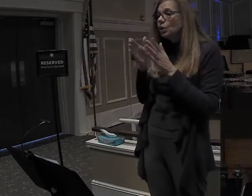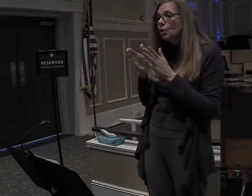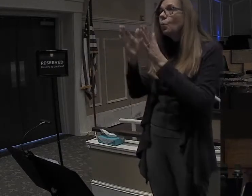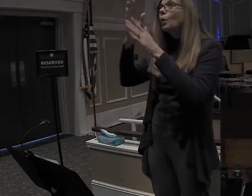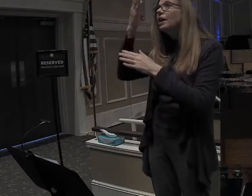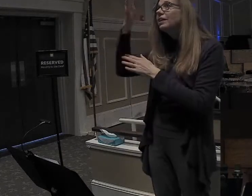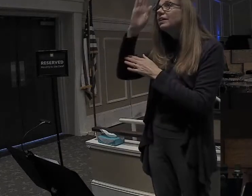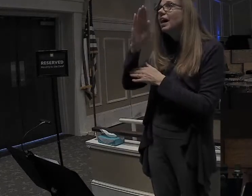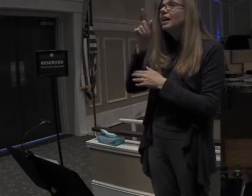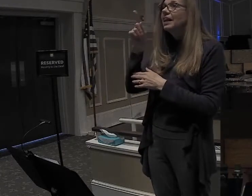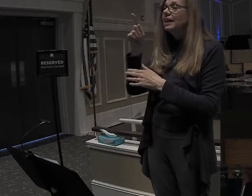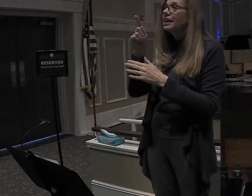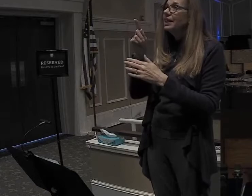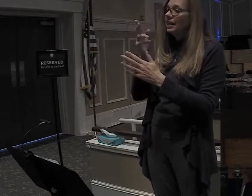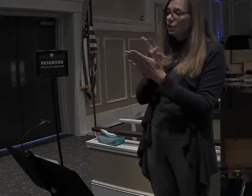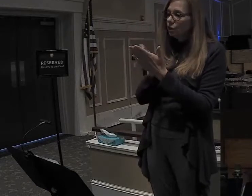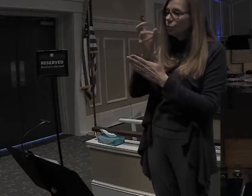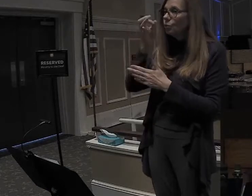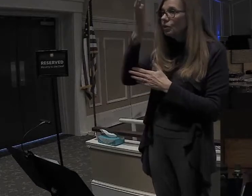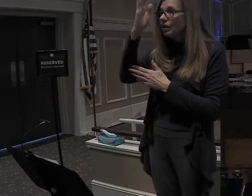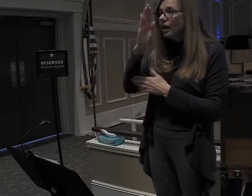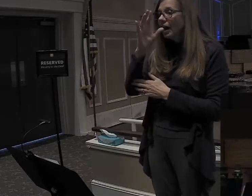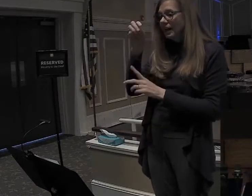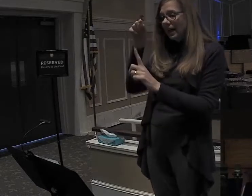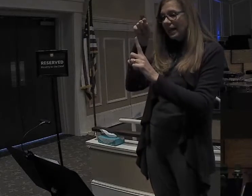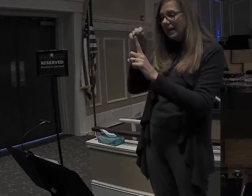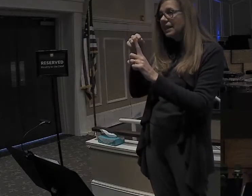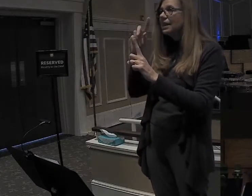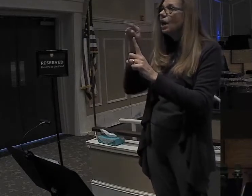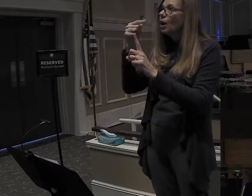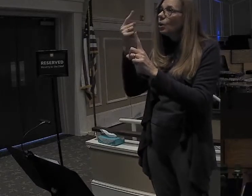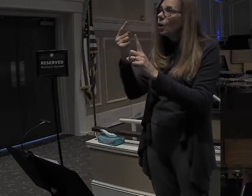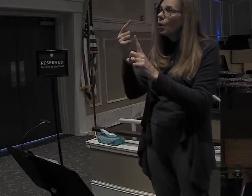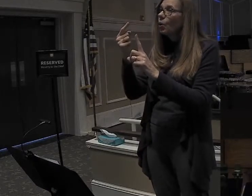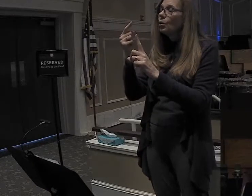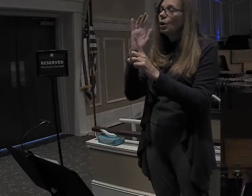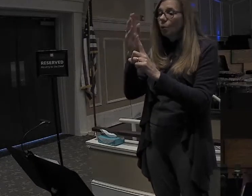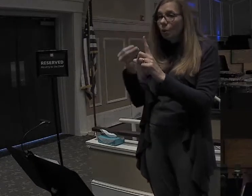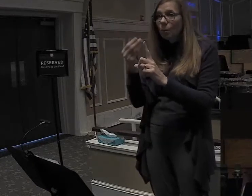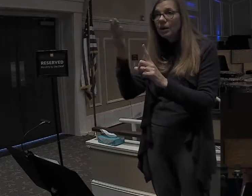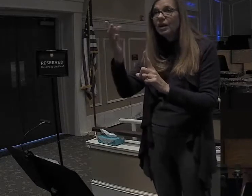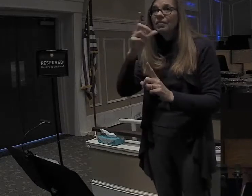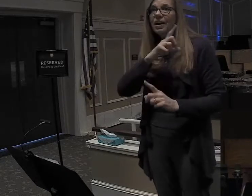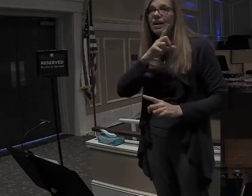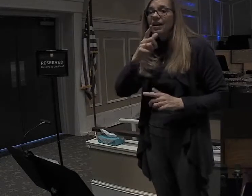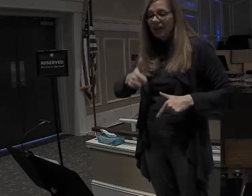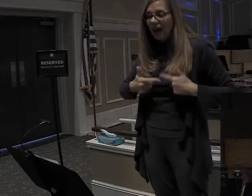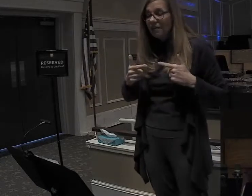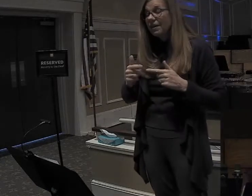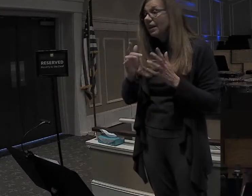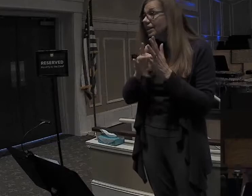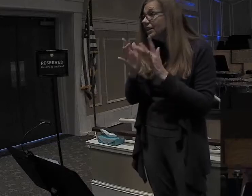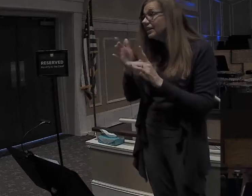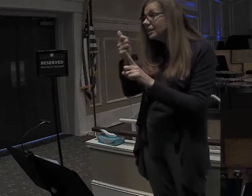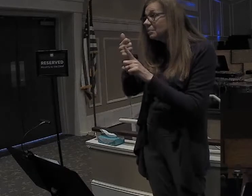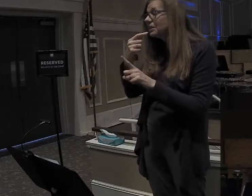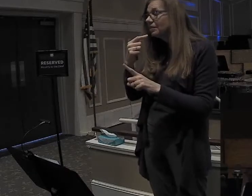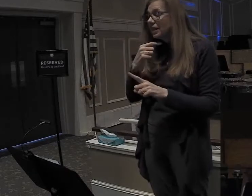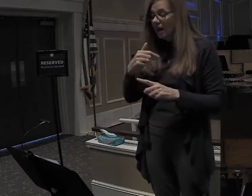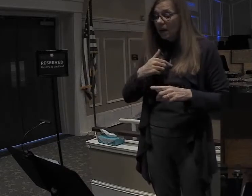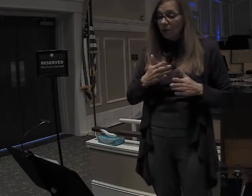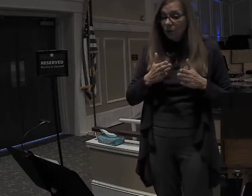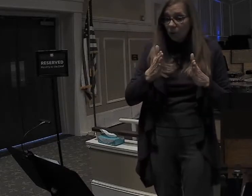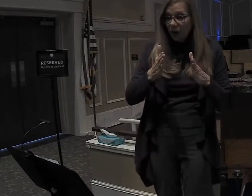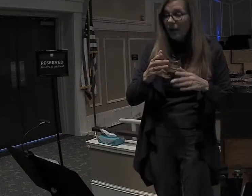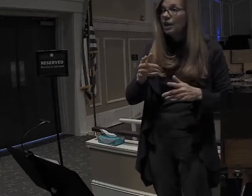of God, and therefore he alone is the bestower of life, or as Jesus said, I'm the way, the truth, and the life,